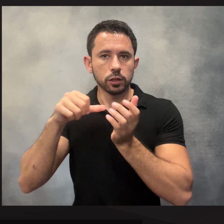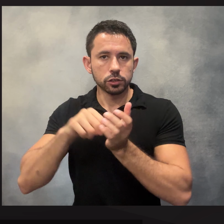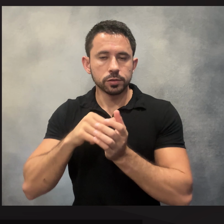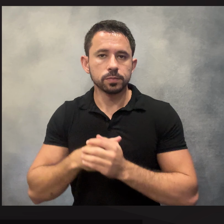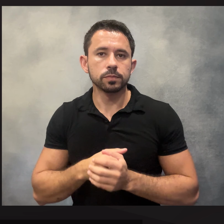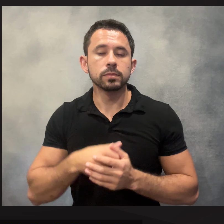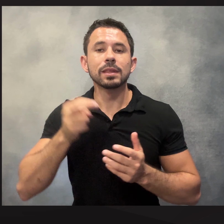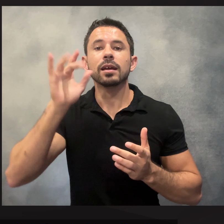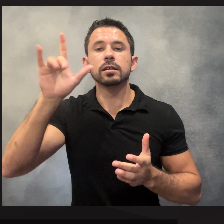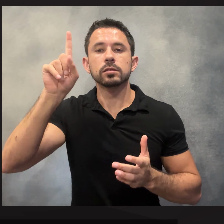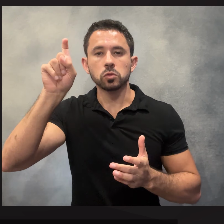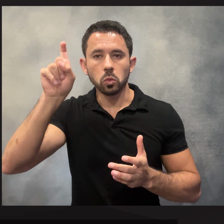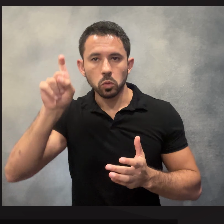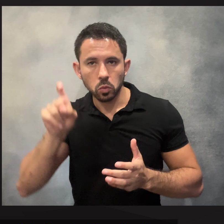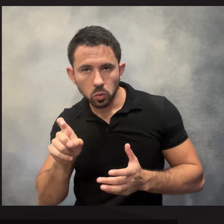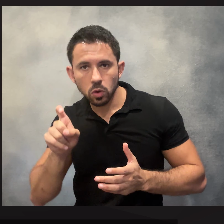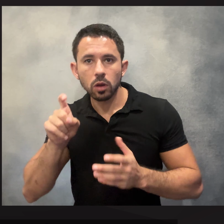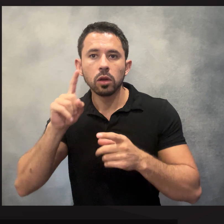Scroll down to Visualize,